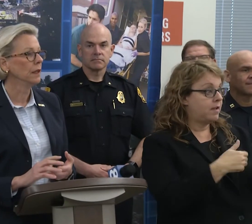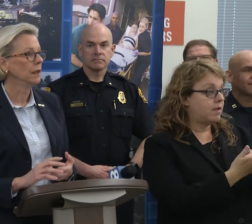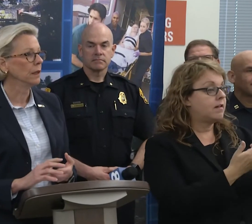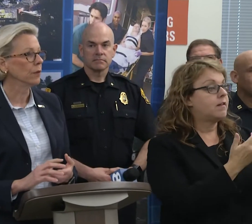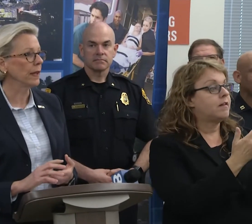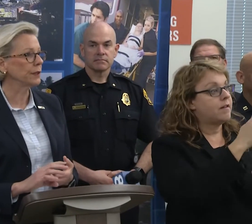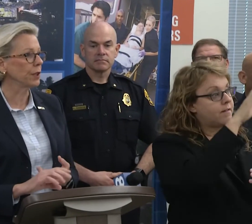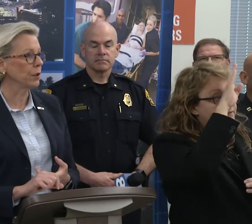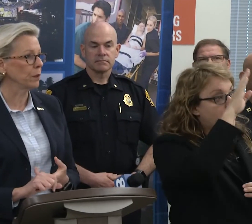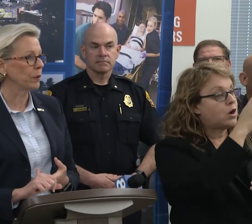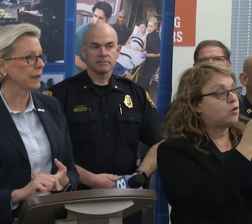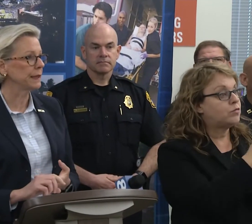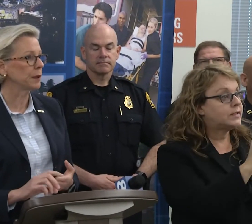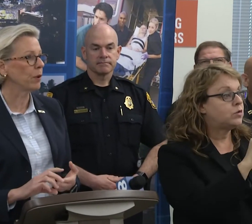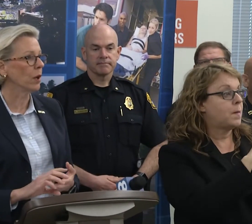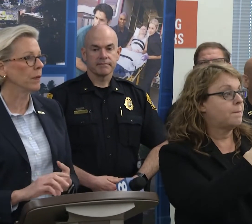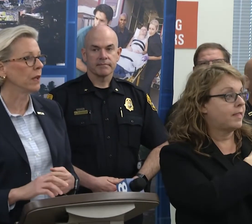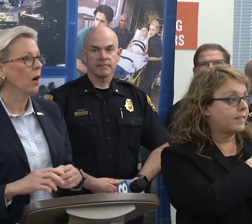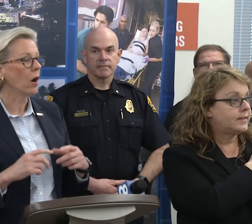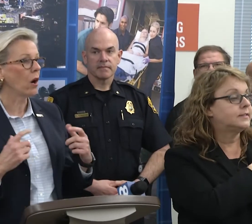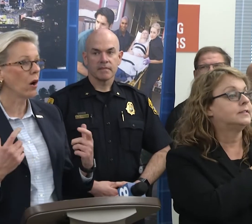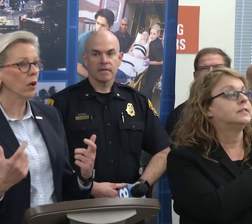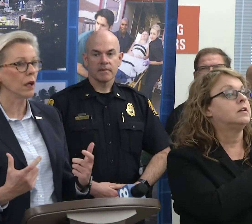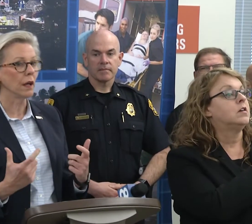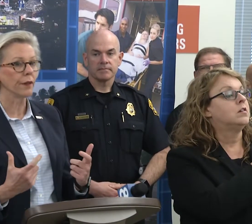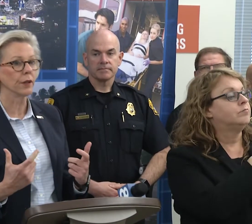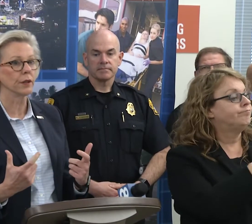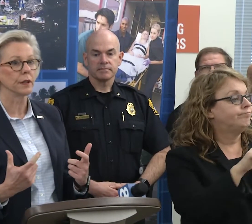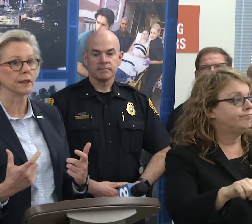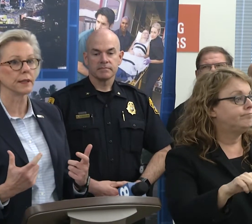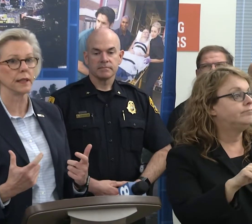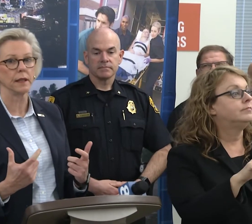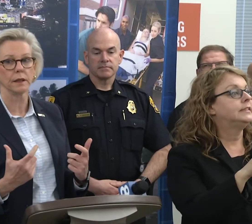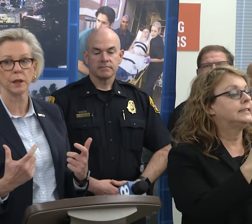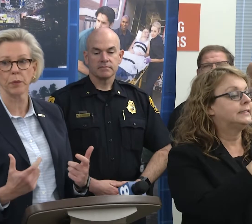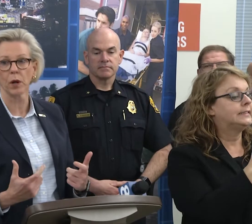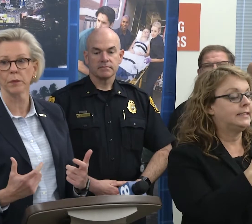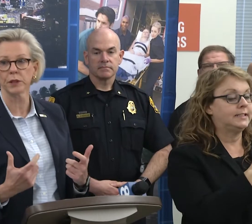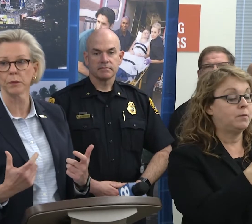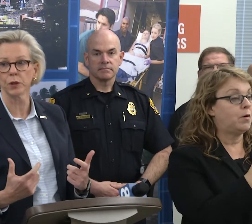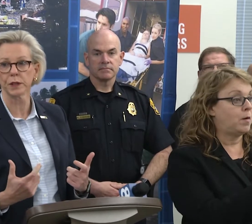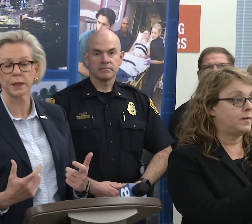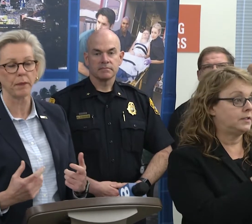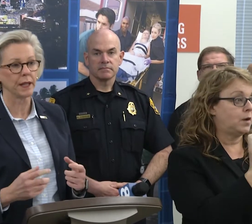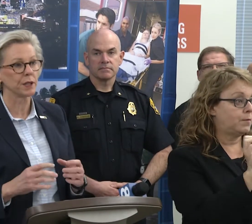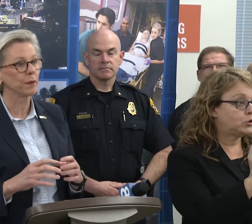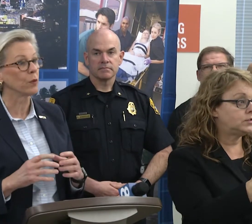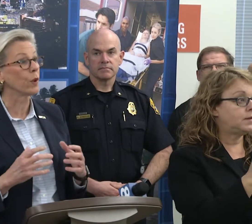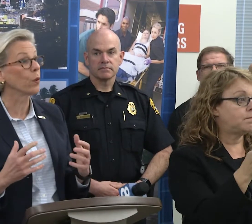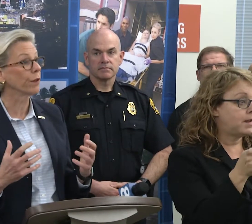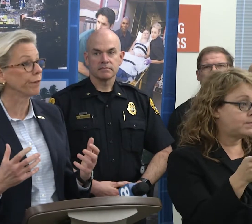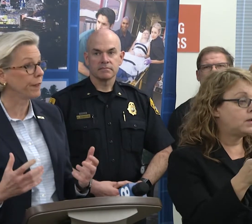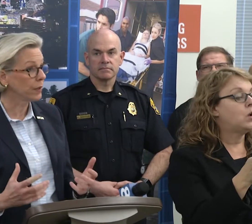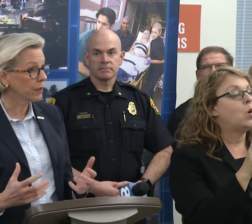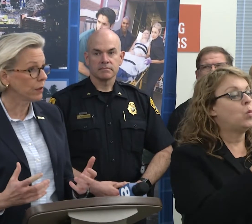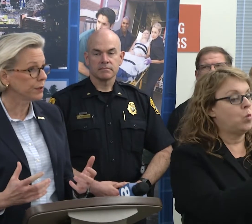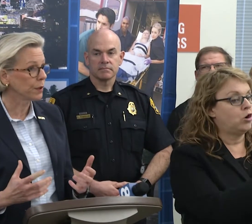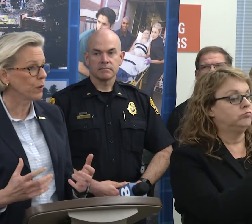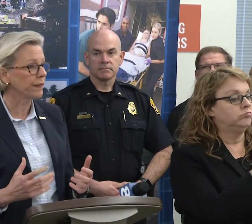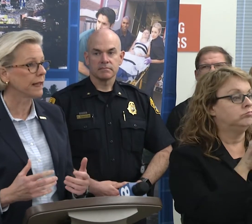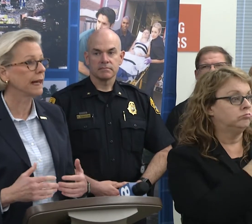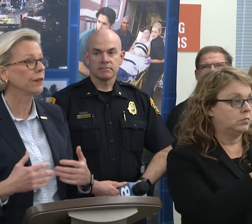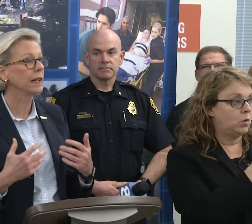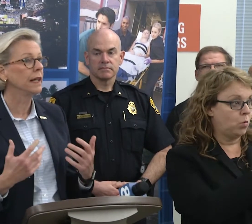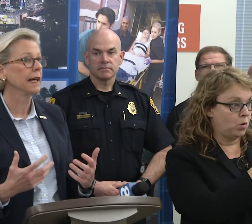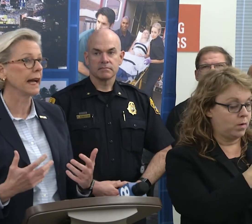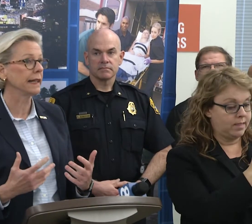fire, rescue, police department, all other city departments, emergency management. We work very closely